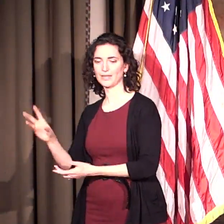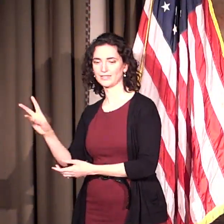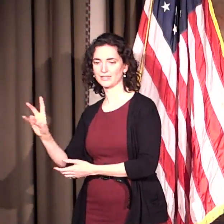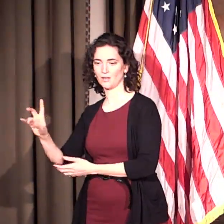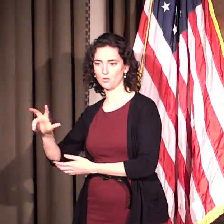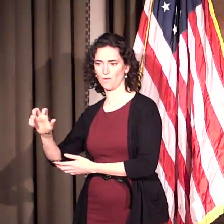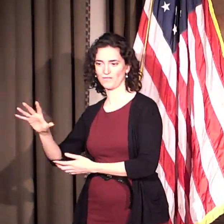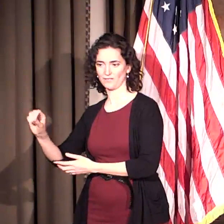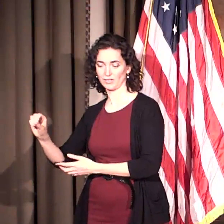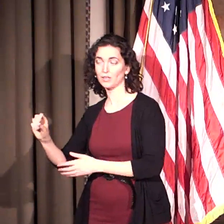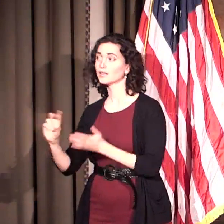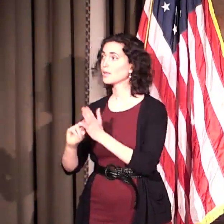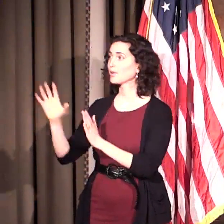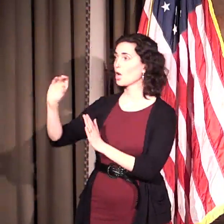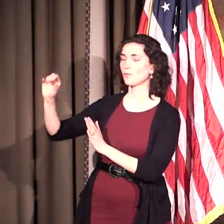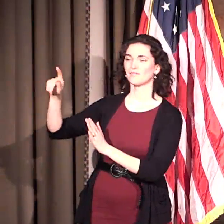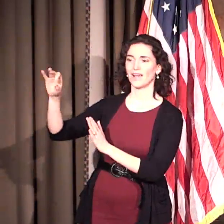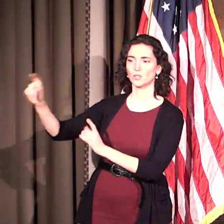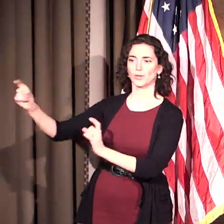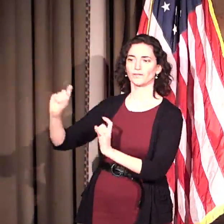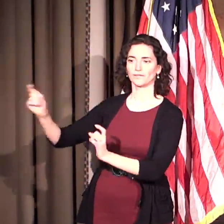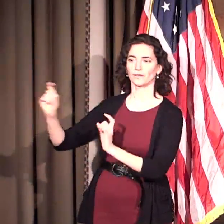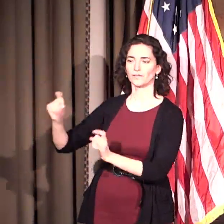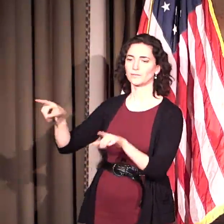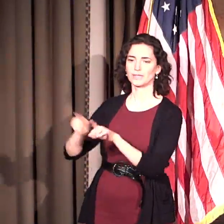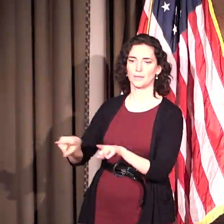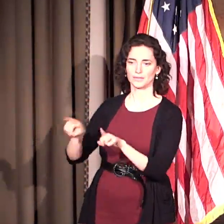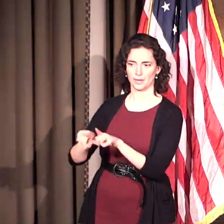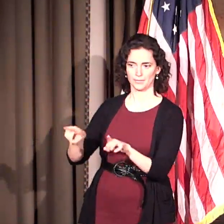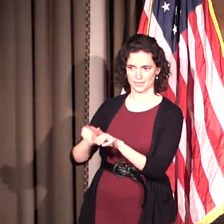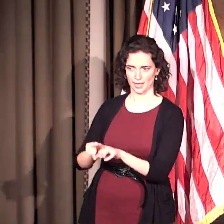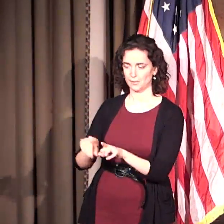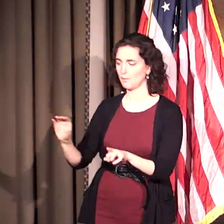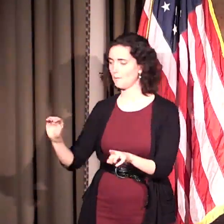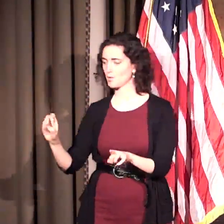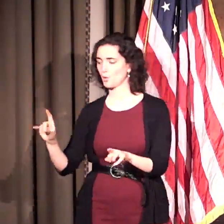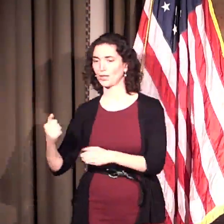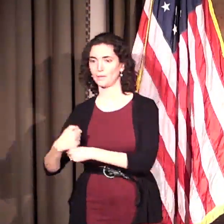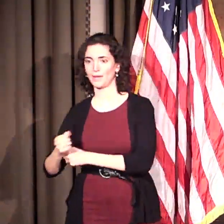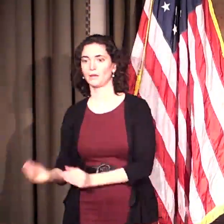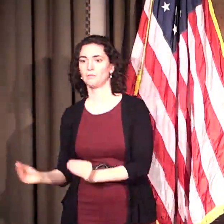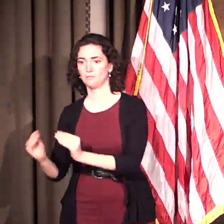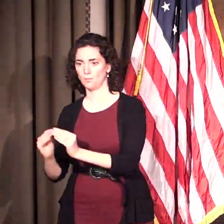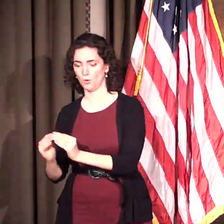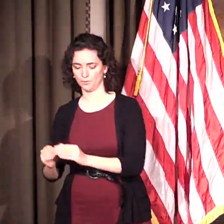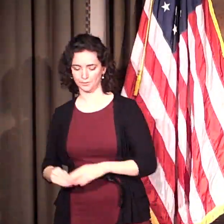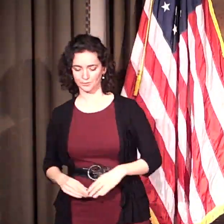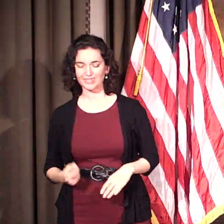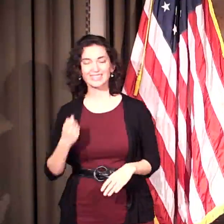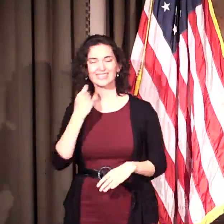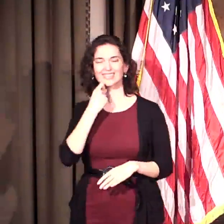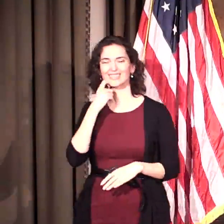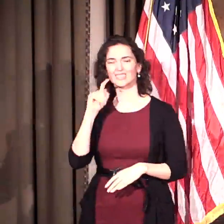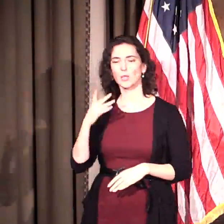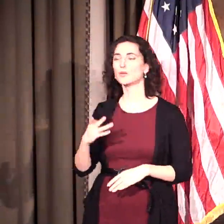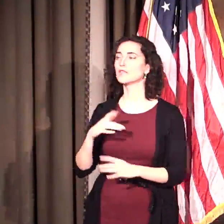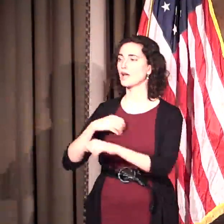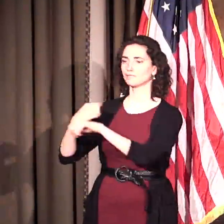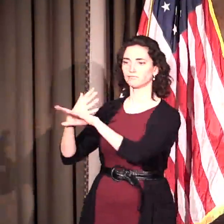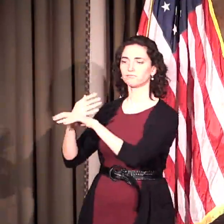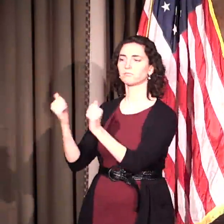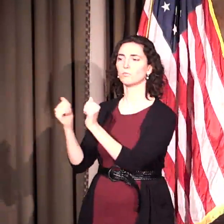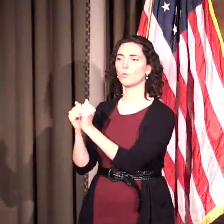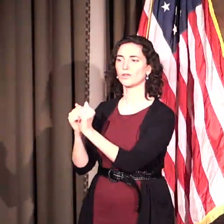On Tuesday, I was able to participate in the call with the White House on vaccine distribution. They obviously understand the need to